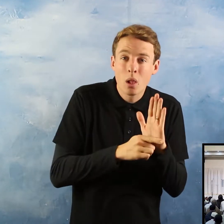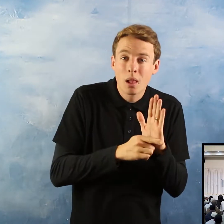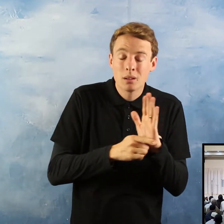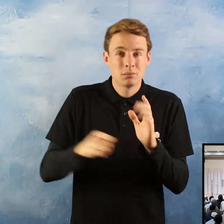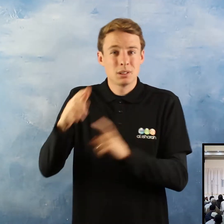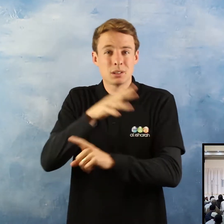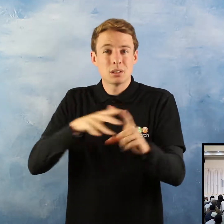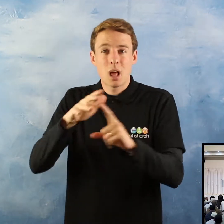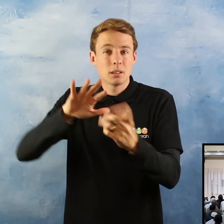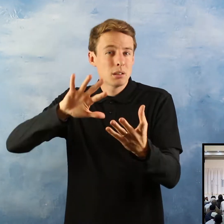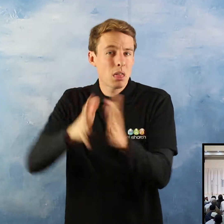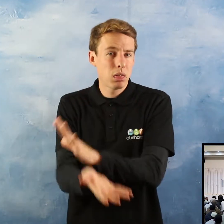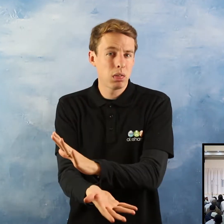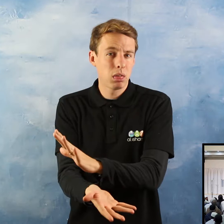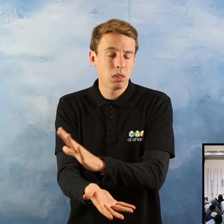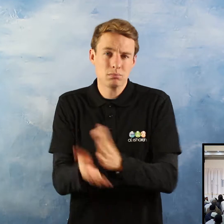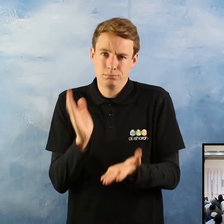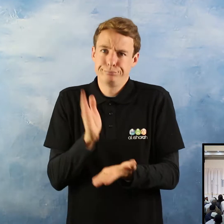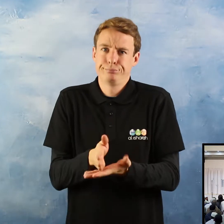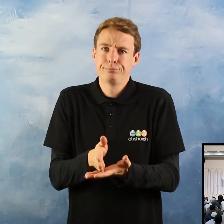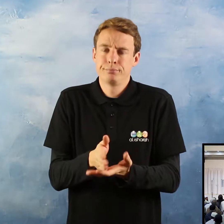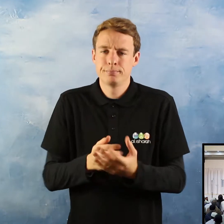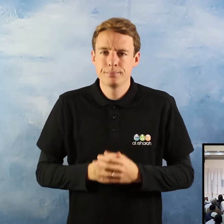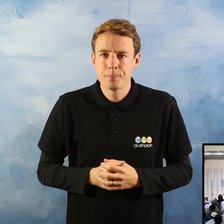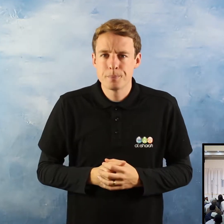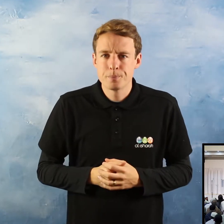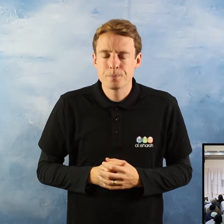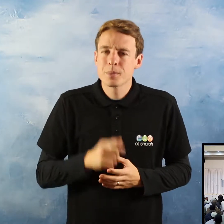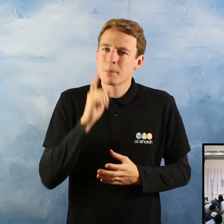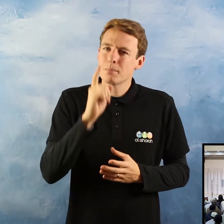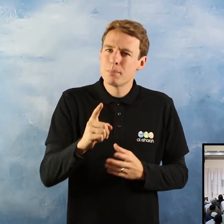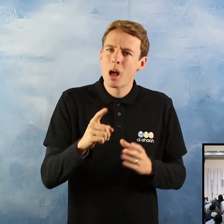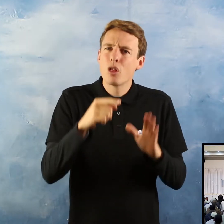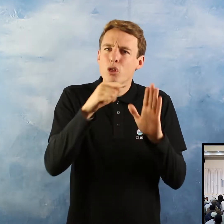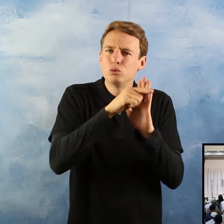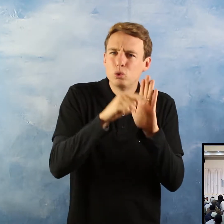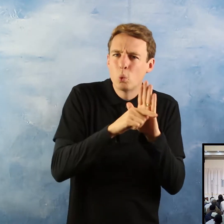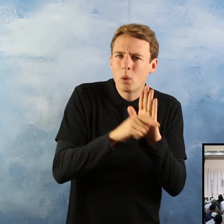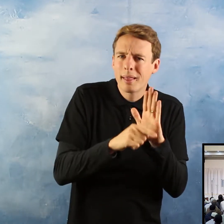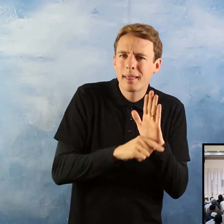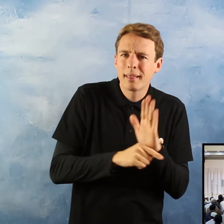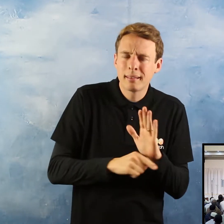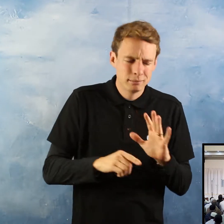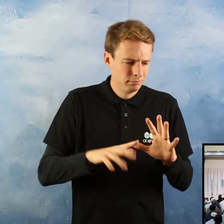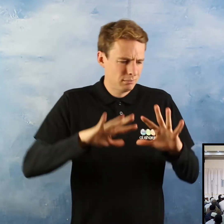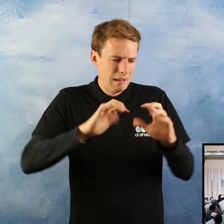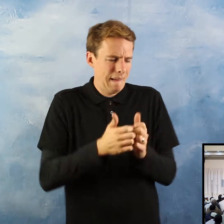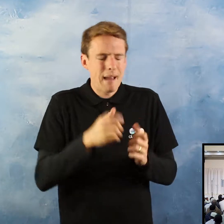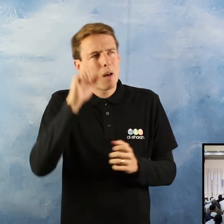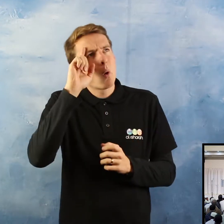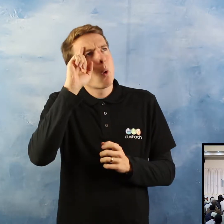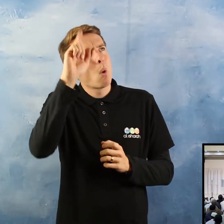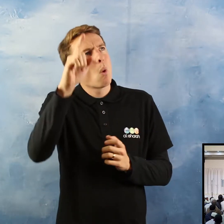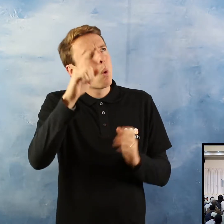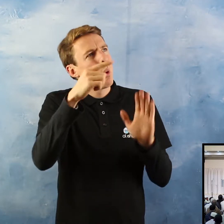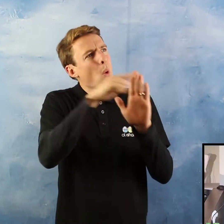However, the criteria, how you come up with forbidden things, list